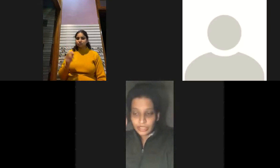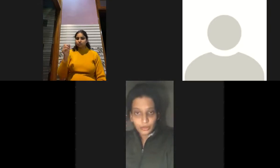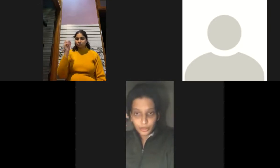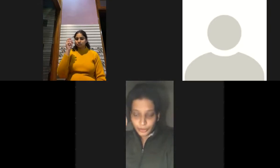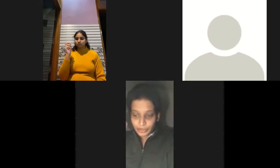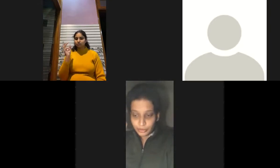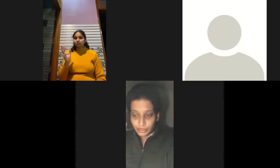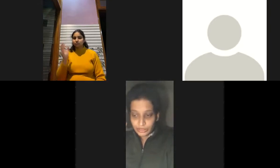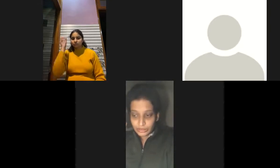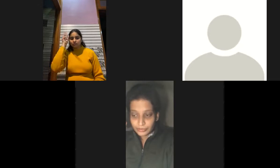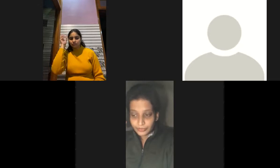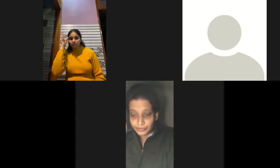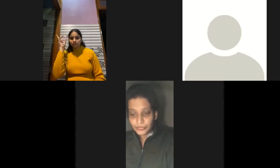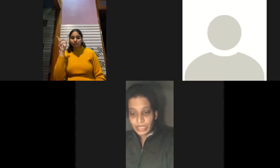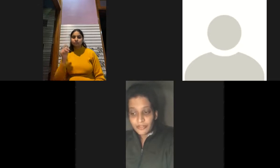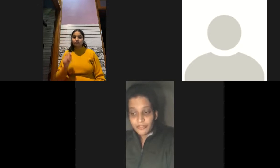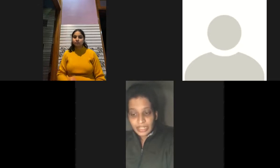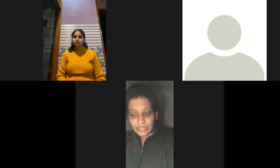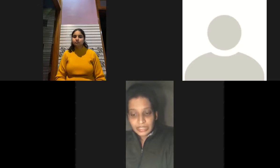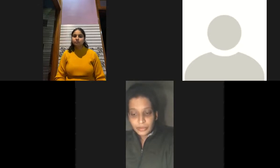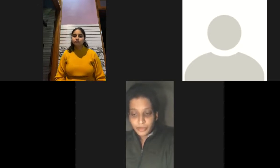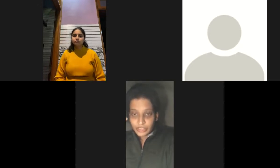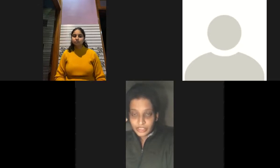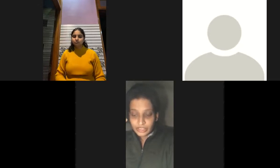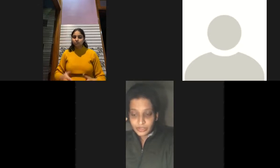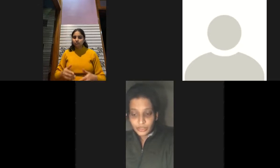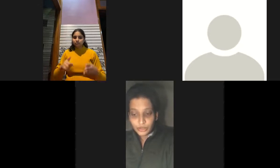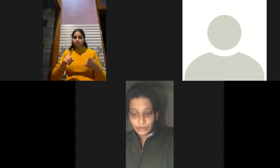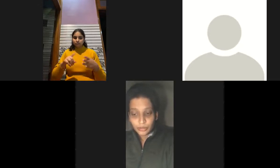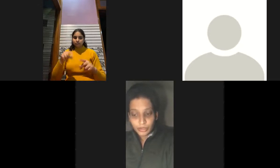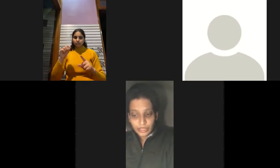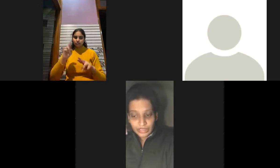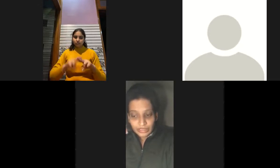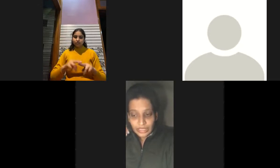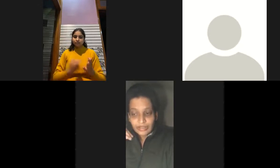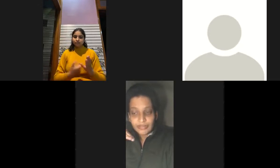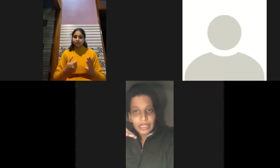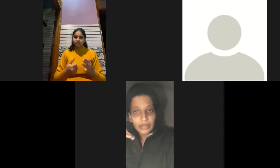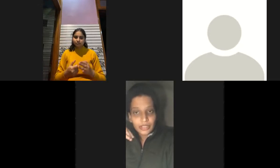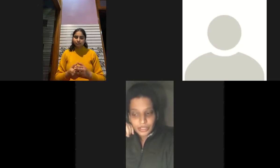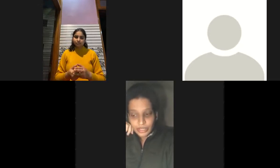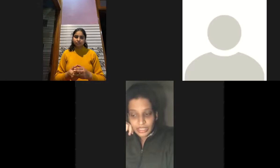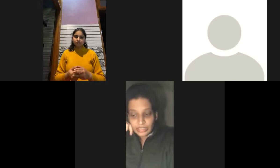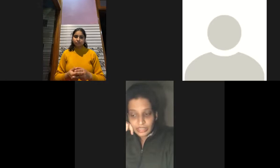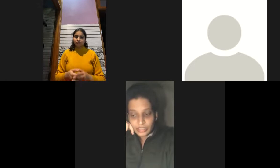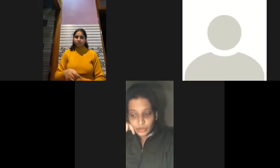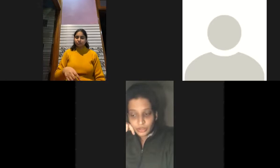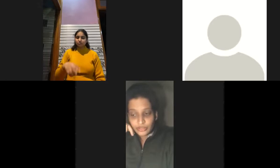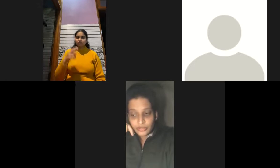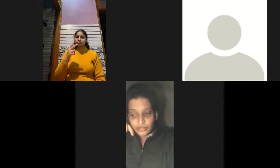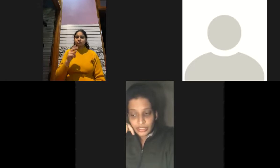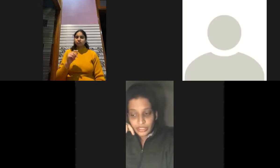beyond their own corporeal bodies. Freaks and prodigies were solely bodies. Without the humanity, social